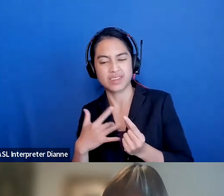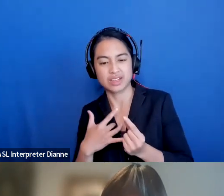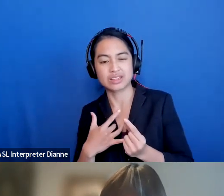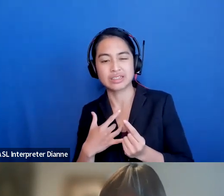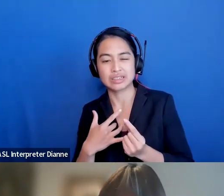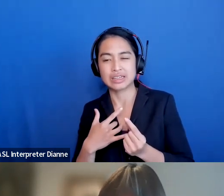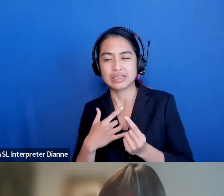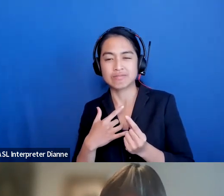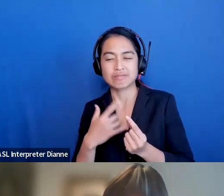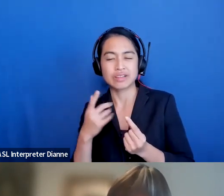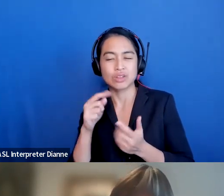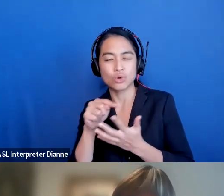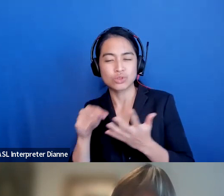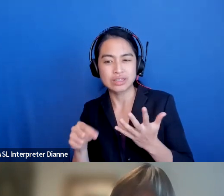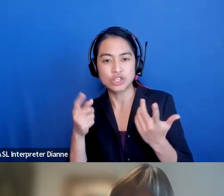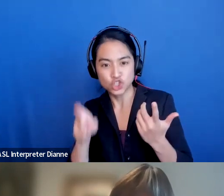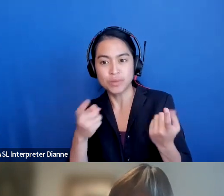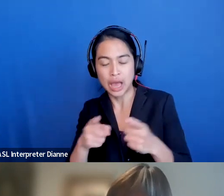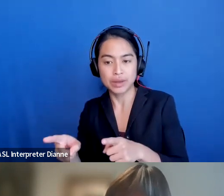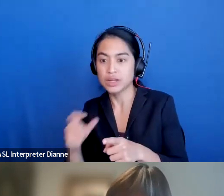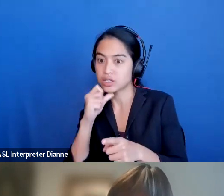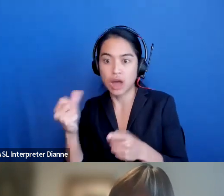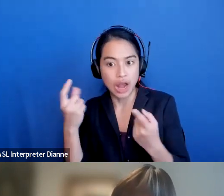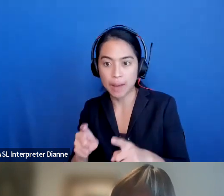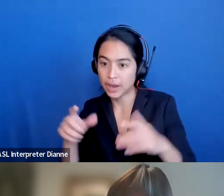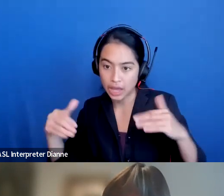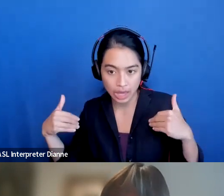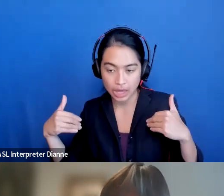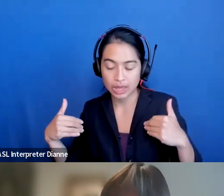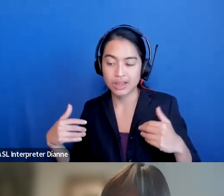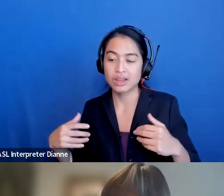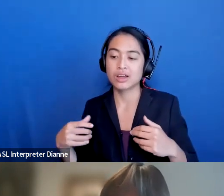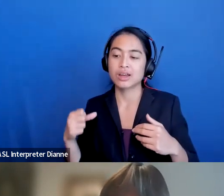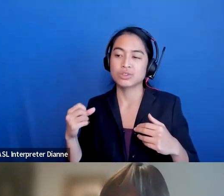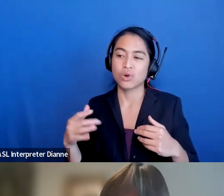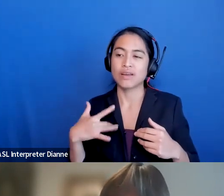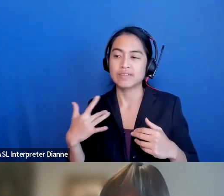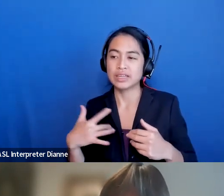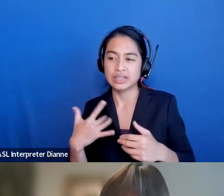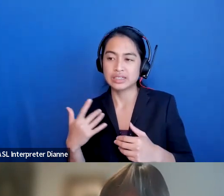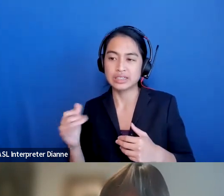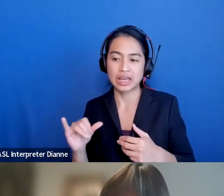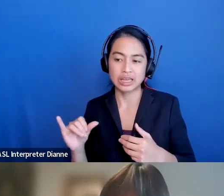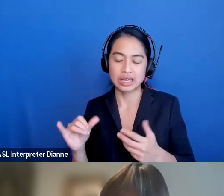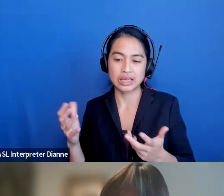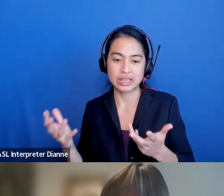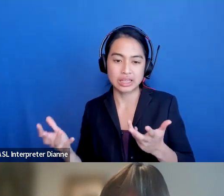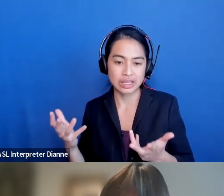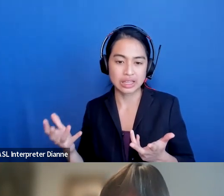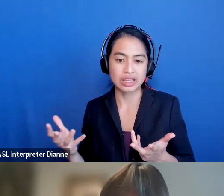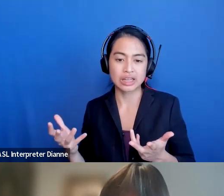that should be happening are not happening already. And it kind of seems like they're